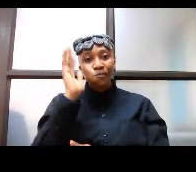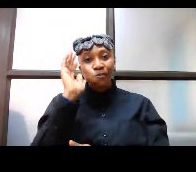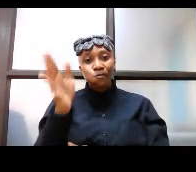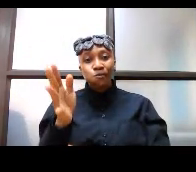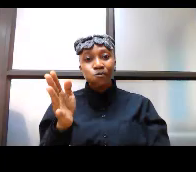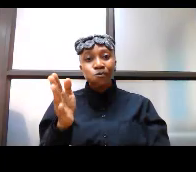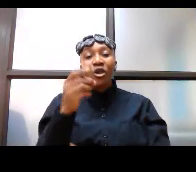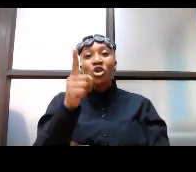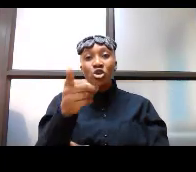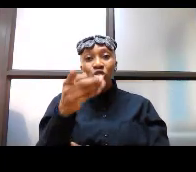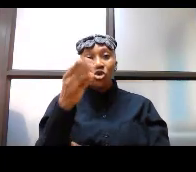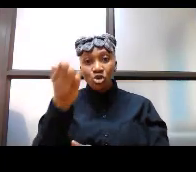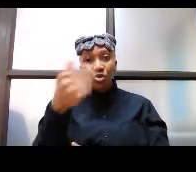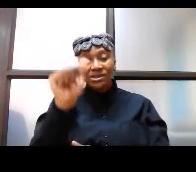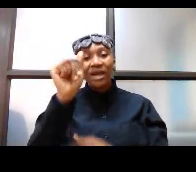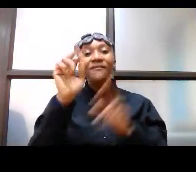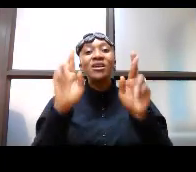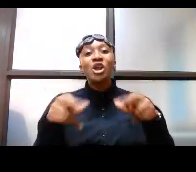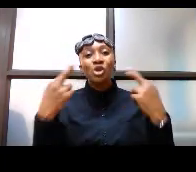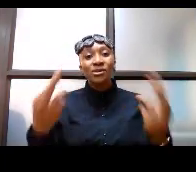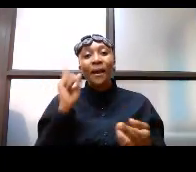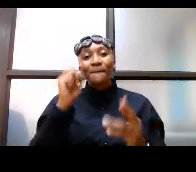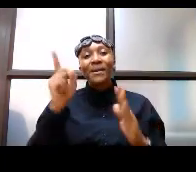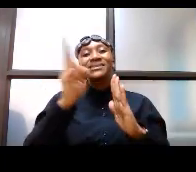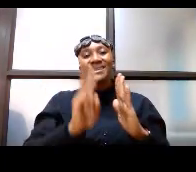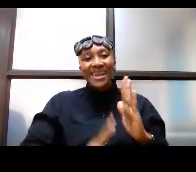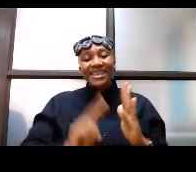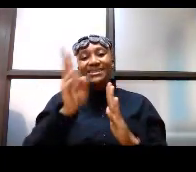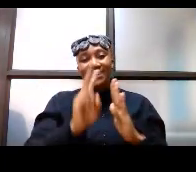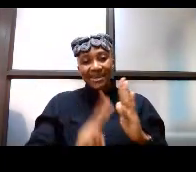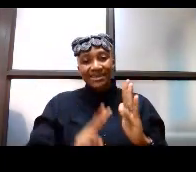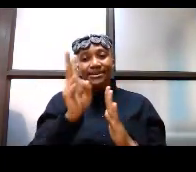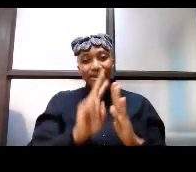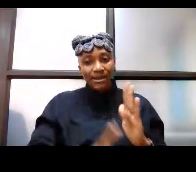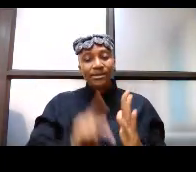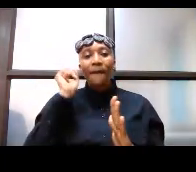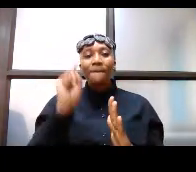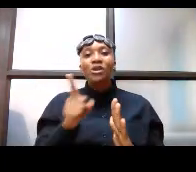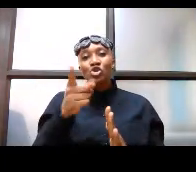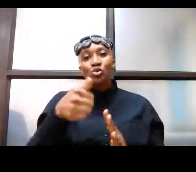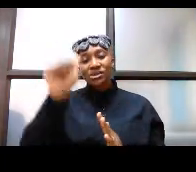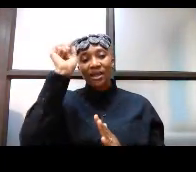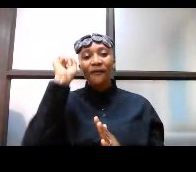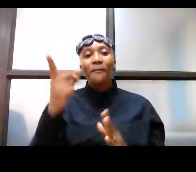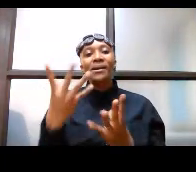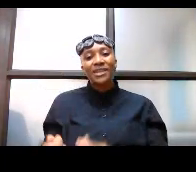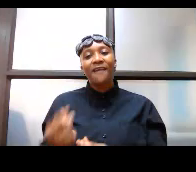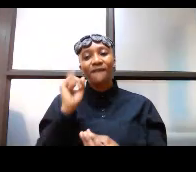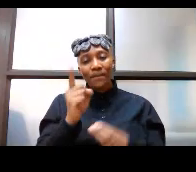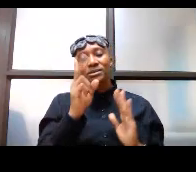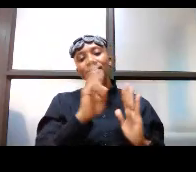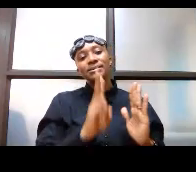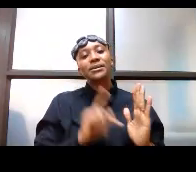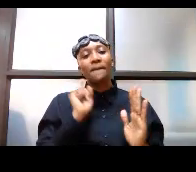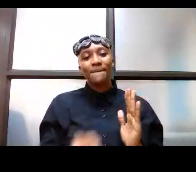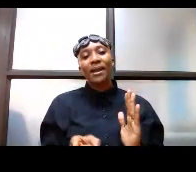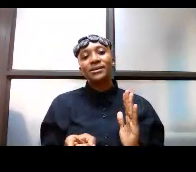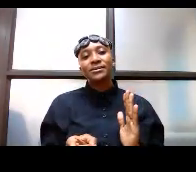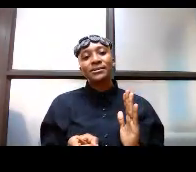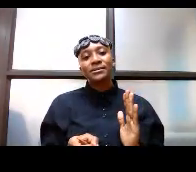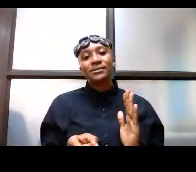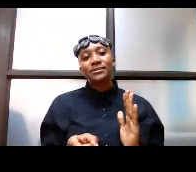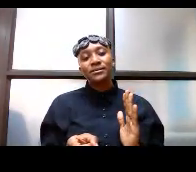resources, these readings are part of the resources that you will be getting if you have not received